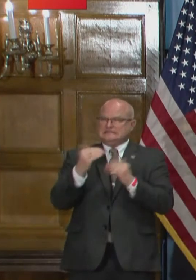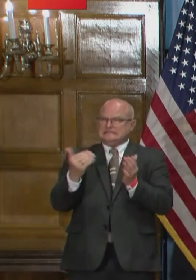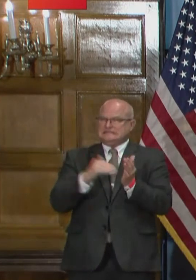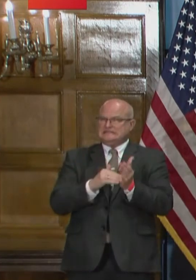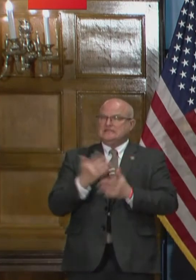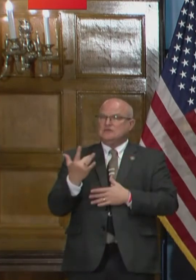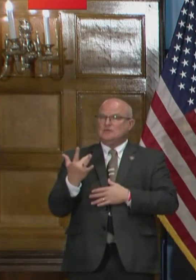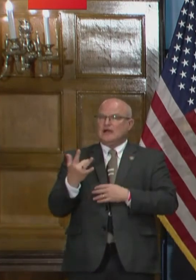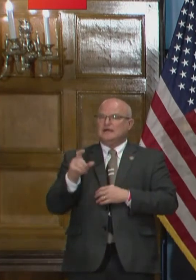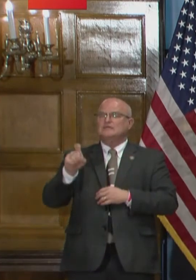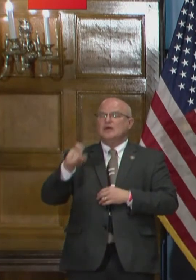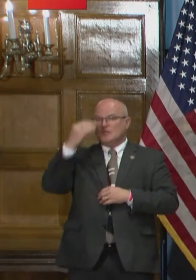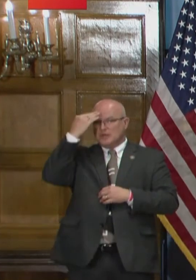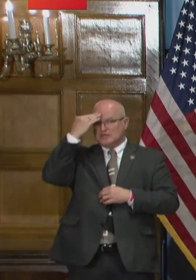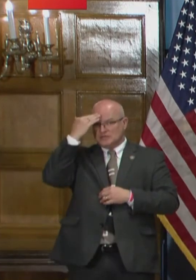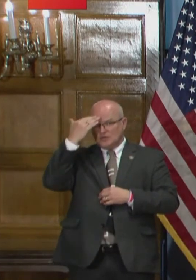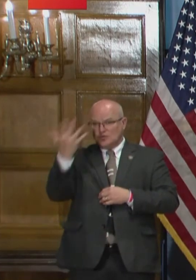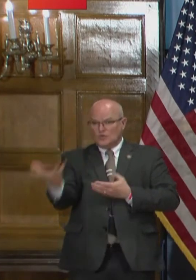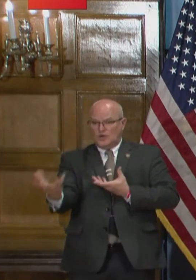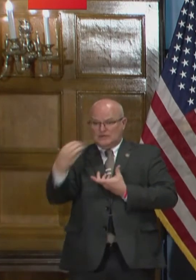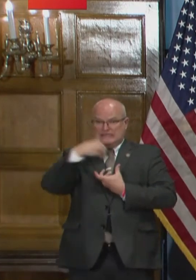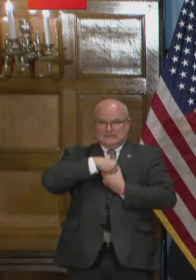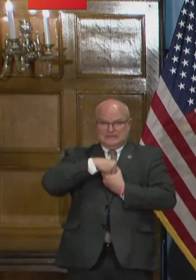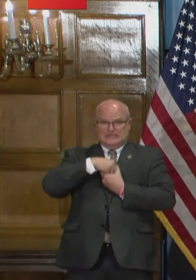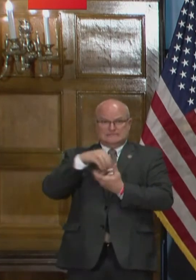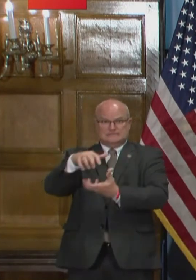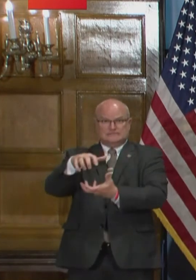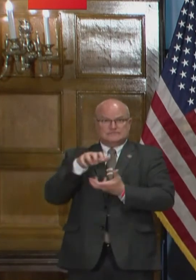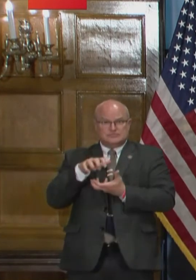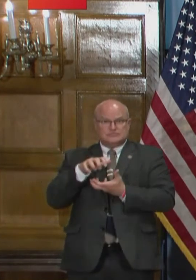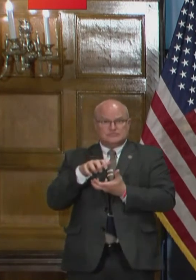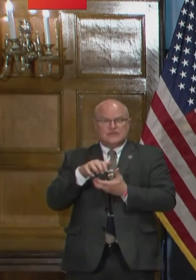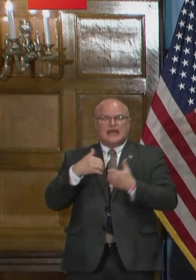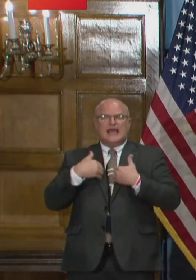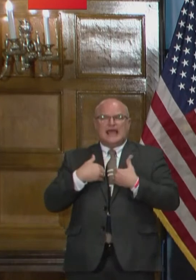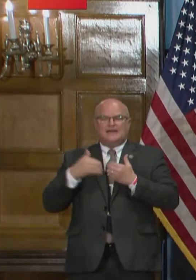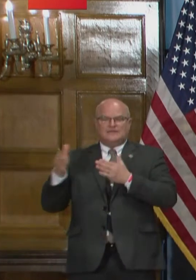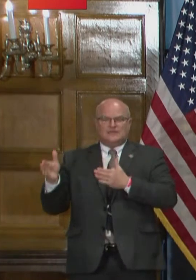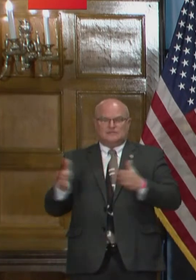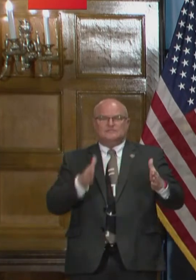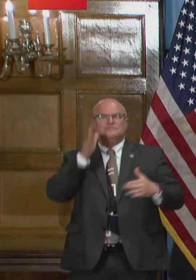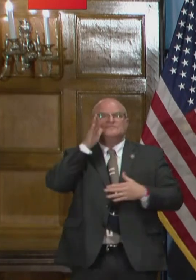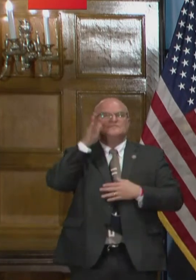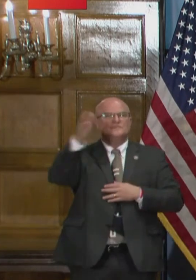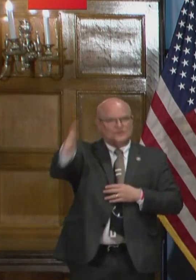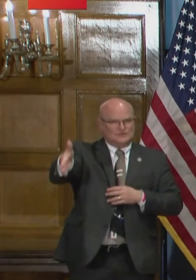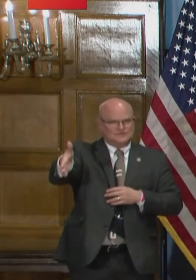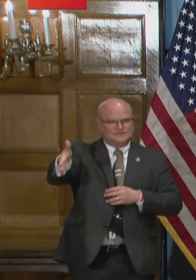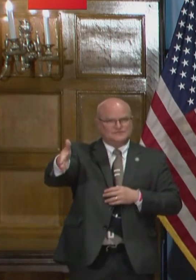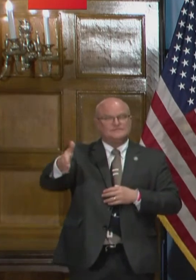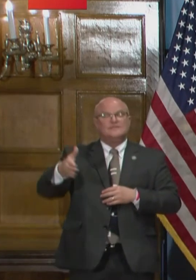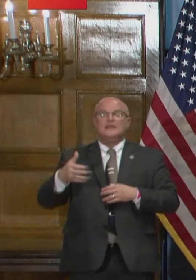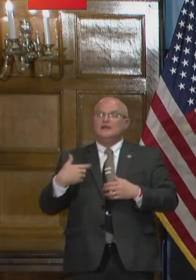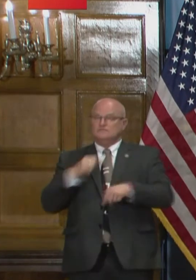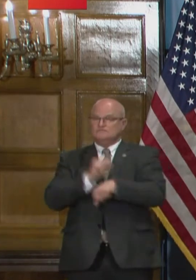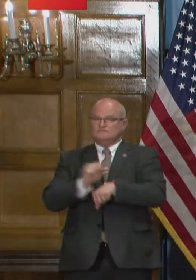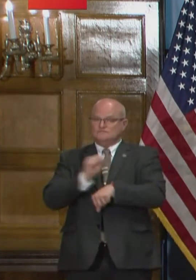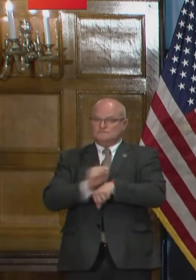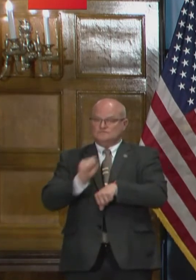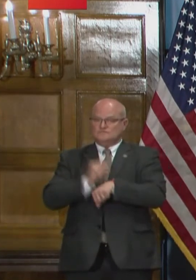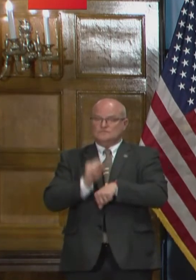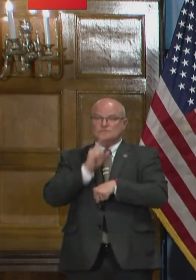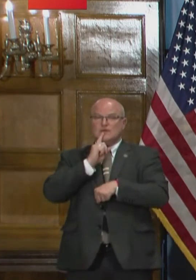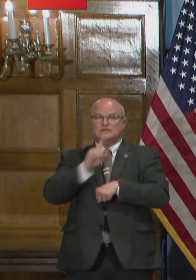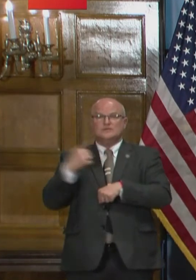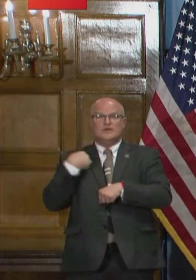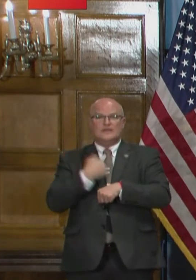we have to know what's coming in order to do that long-range planning. And so, but we're working hard to make sure